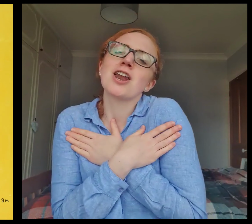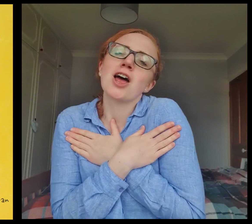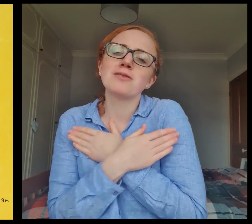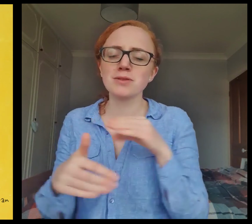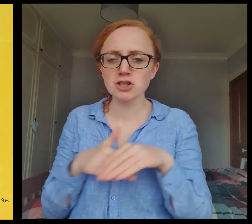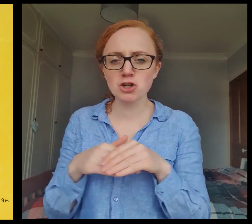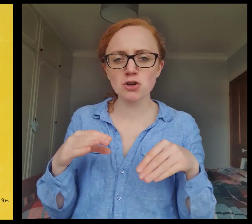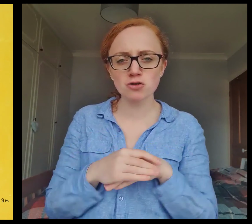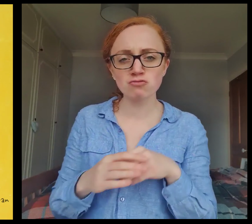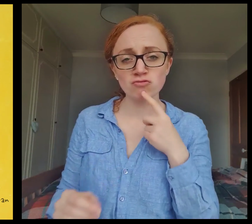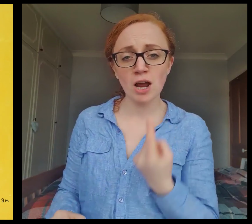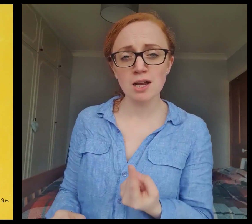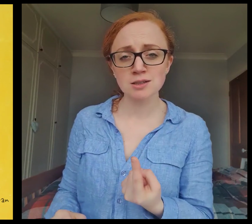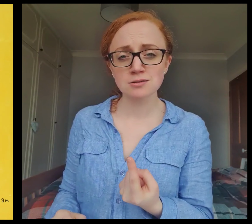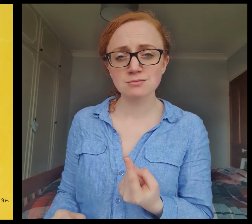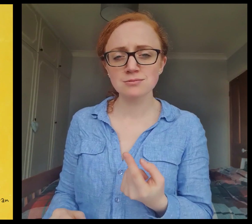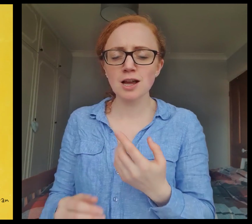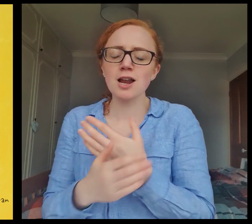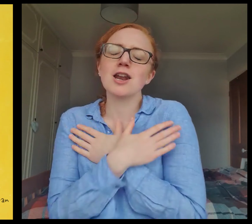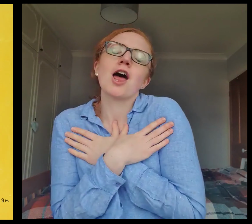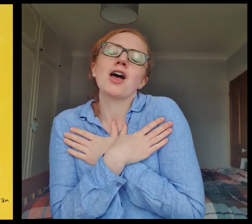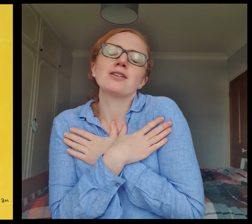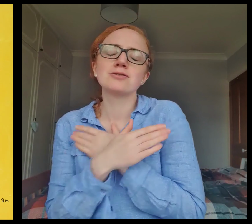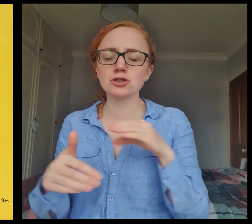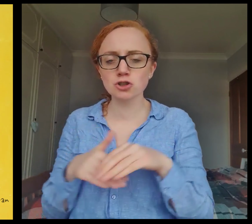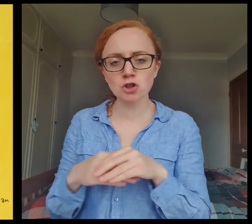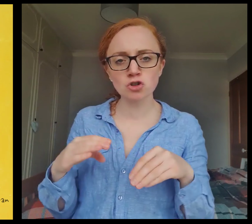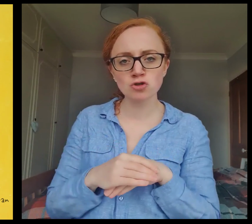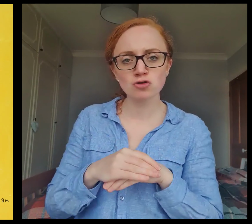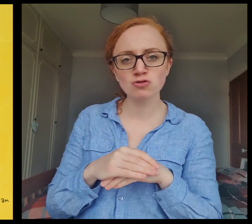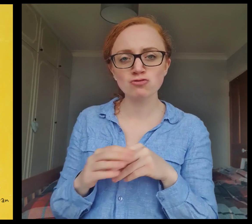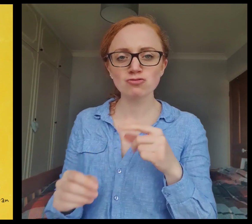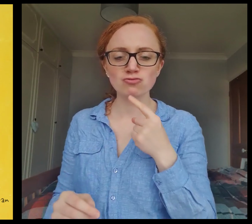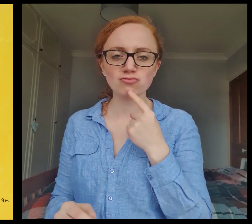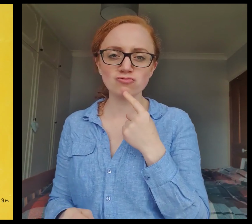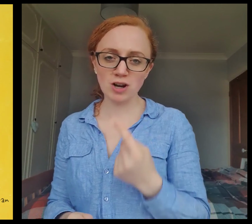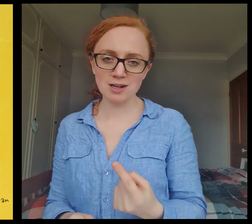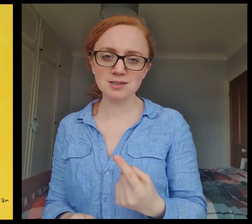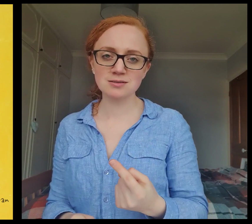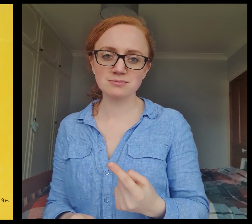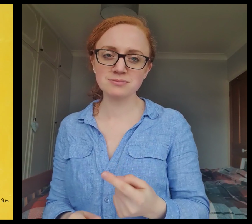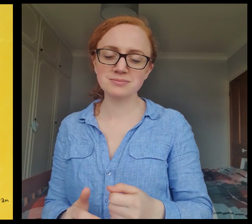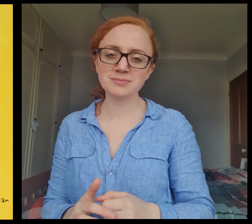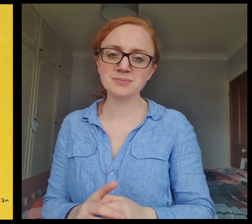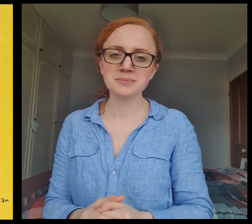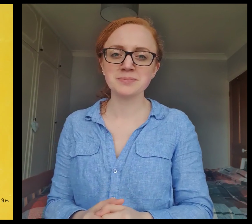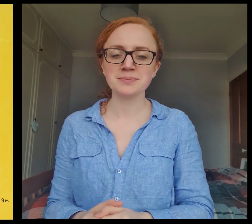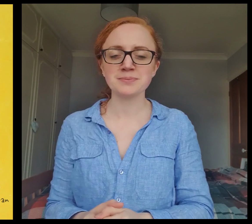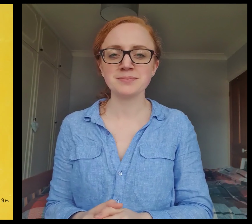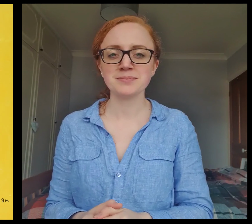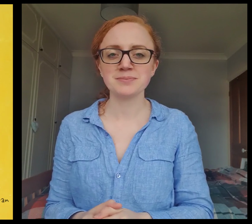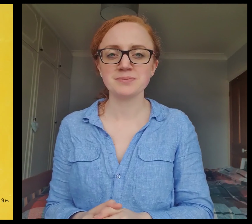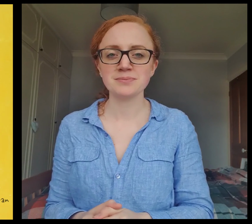red shoes. I love my red shoes. I love my red shoes.